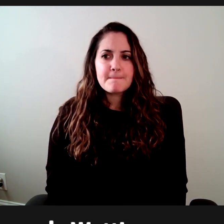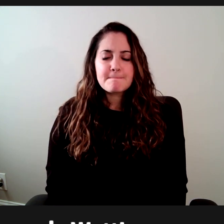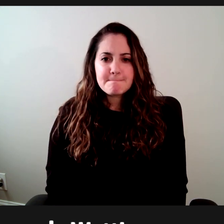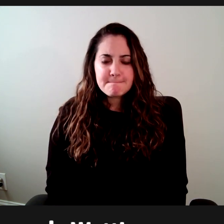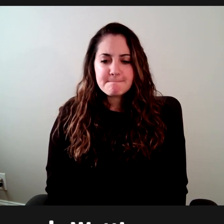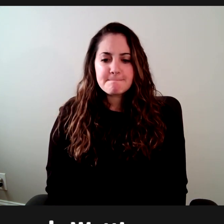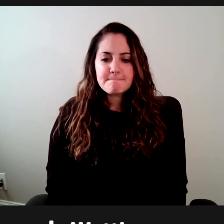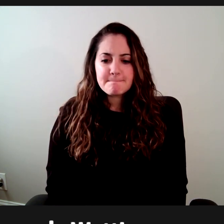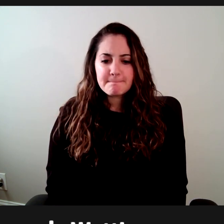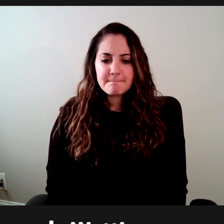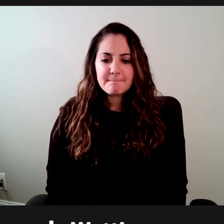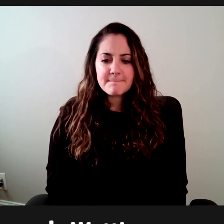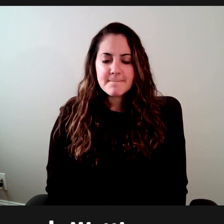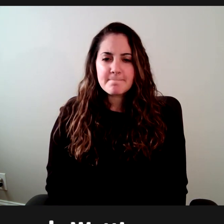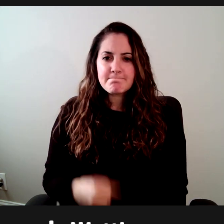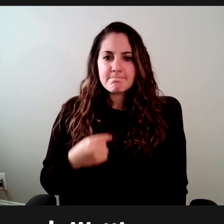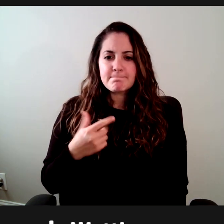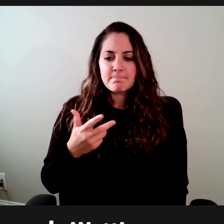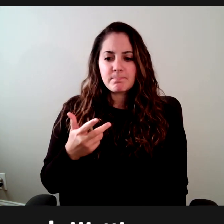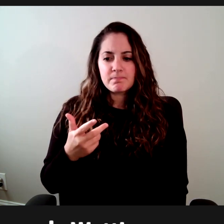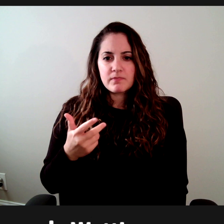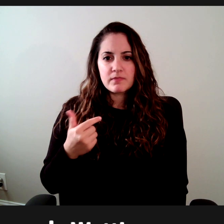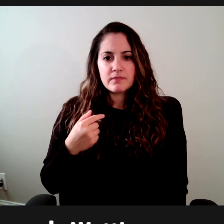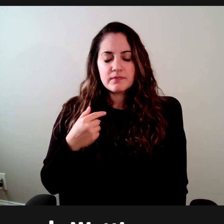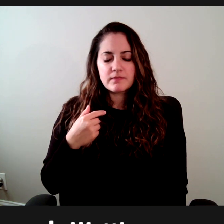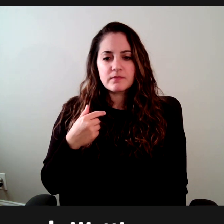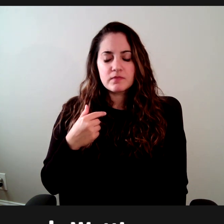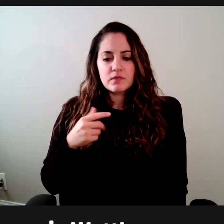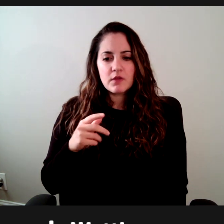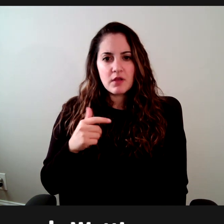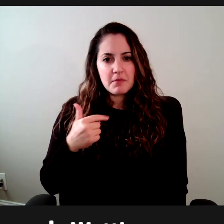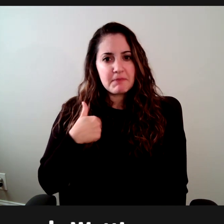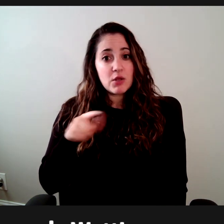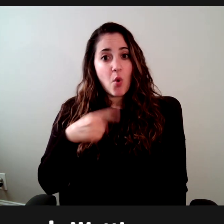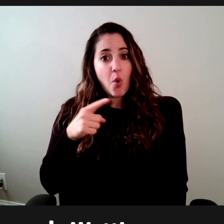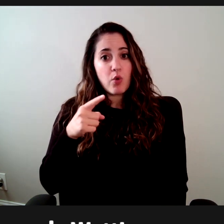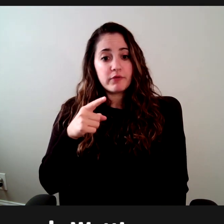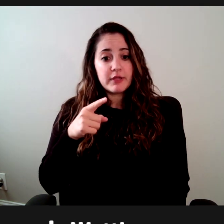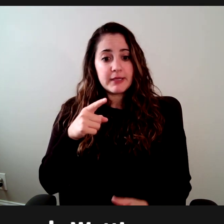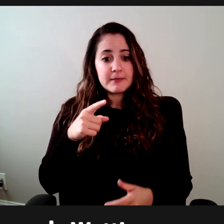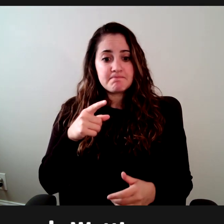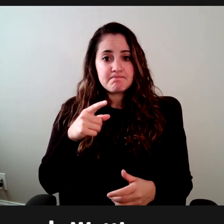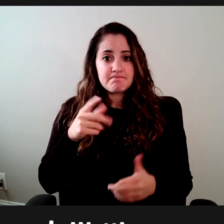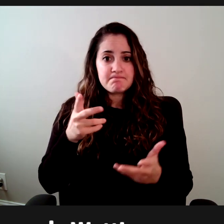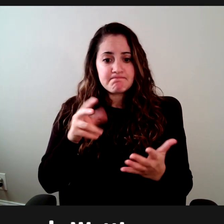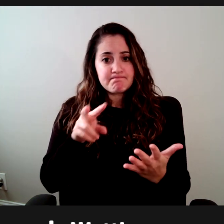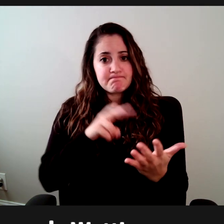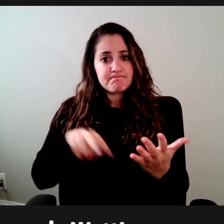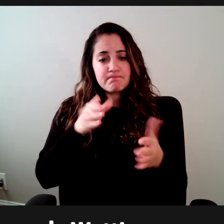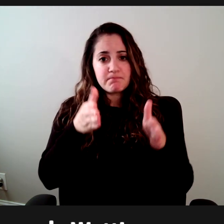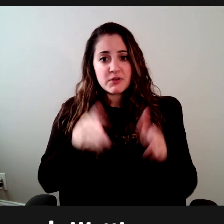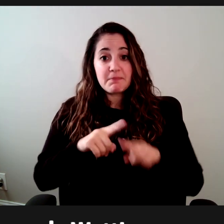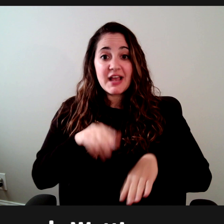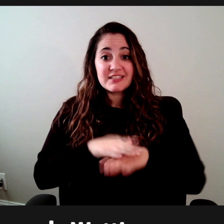be just reading them myself without also inviting them